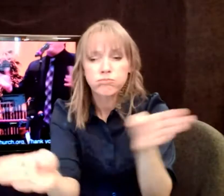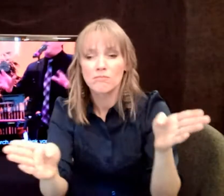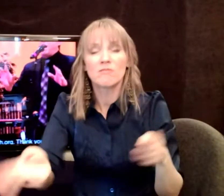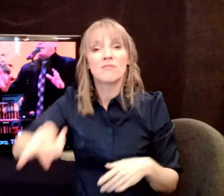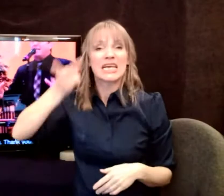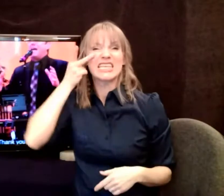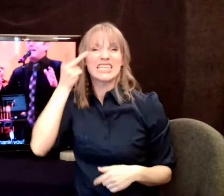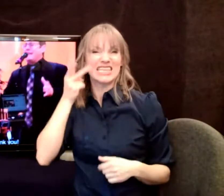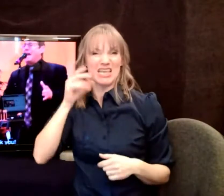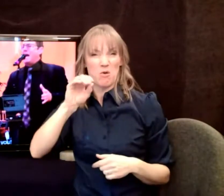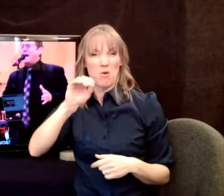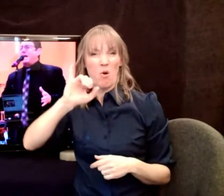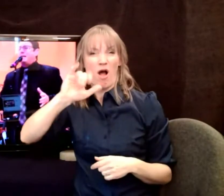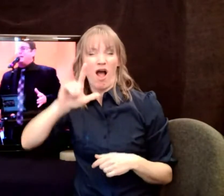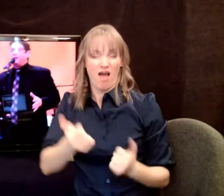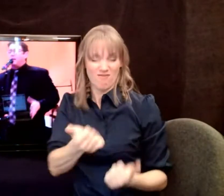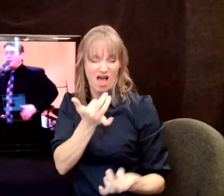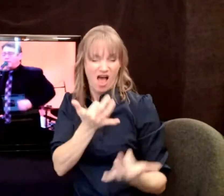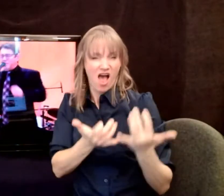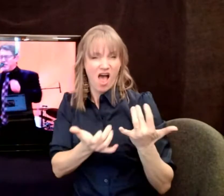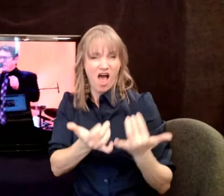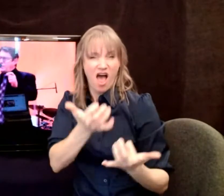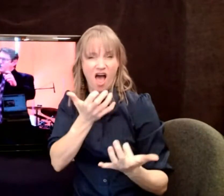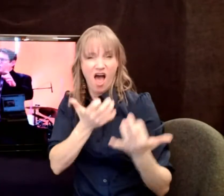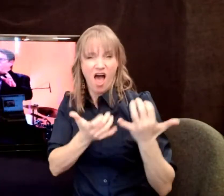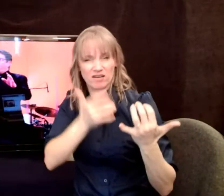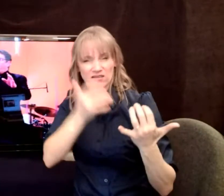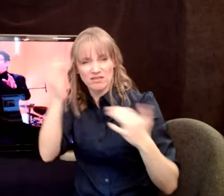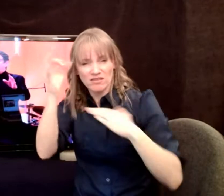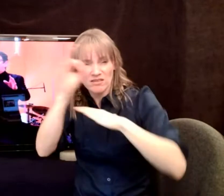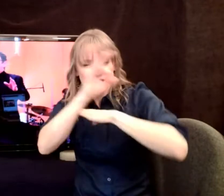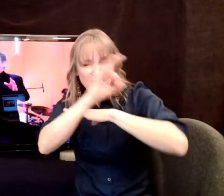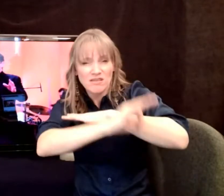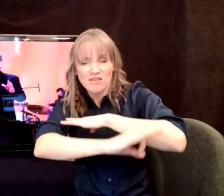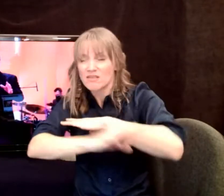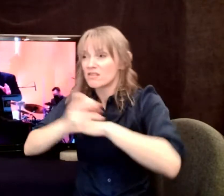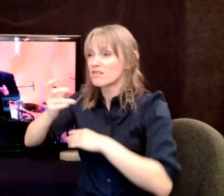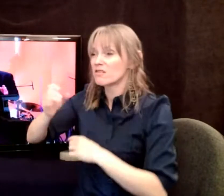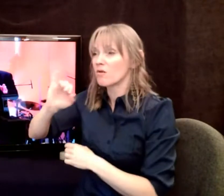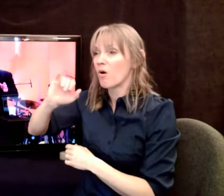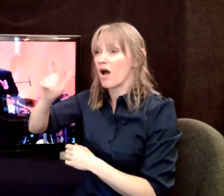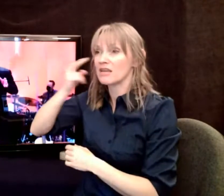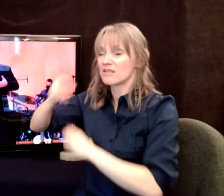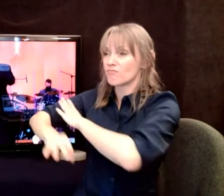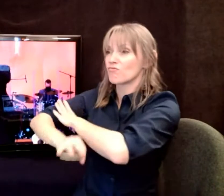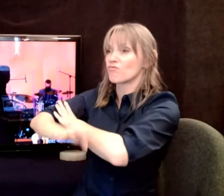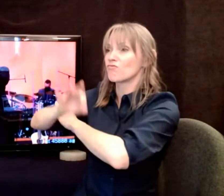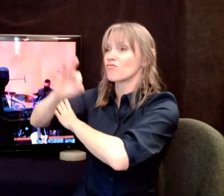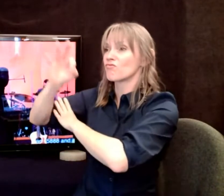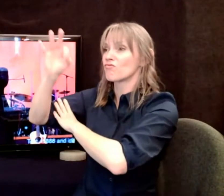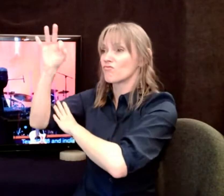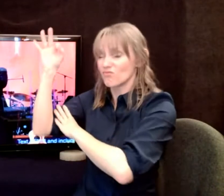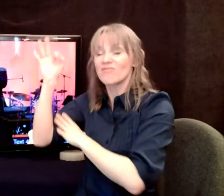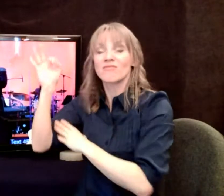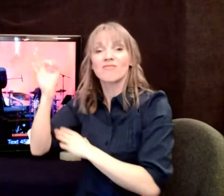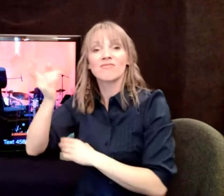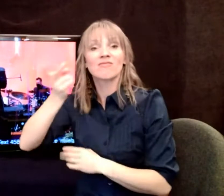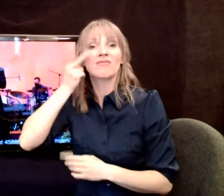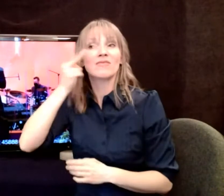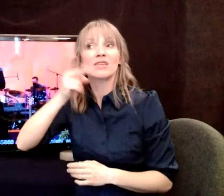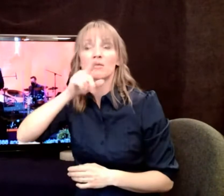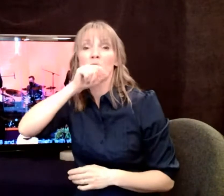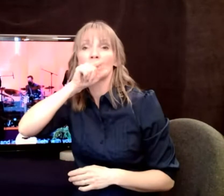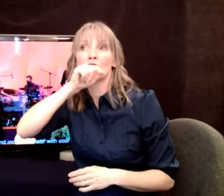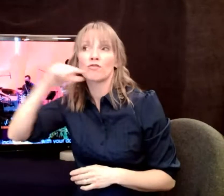bedouin fires at night. See the oil fields at first fire. See the bird with the leaf